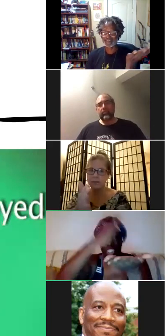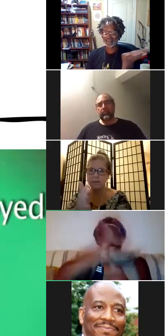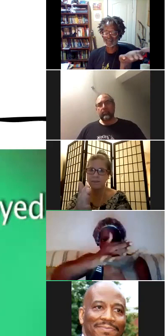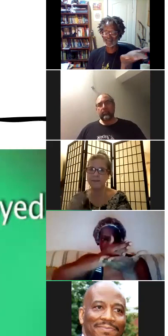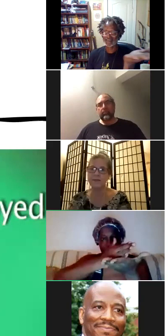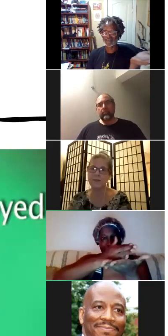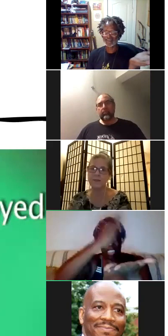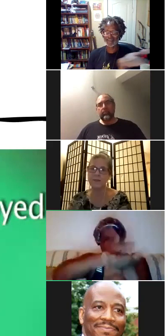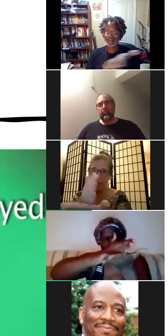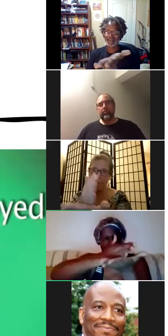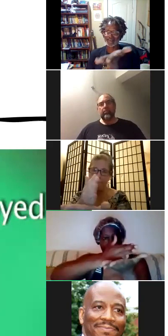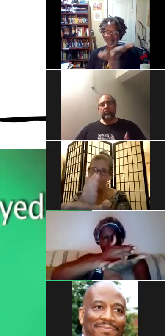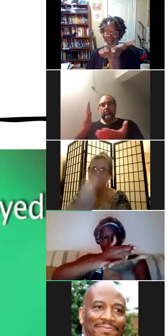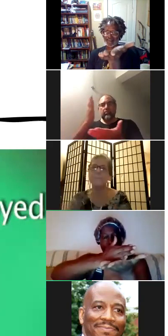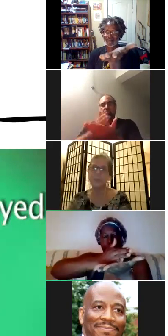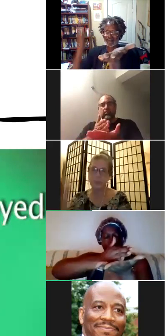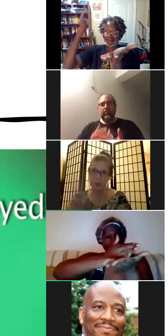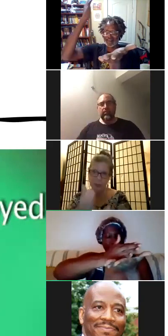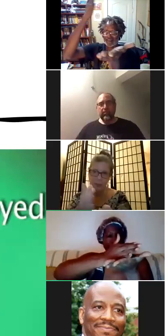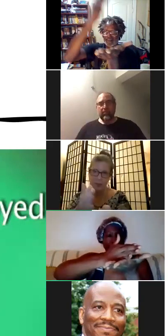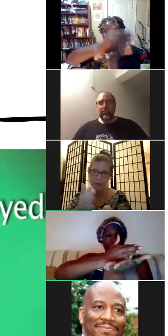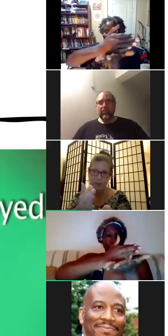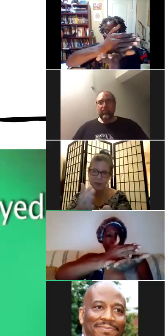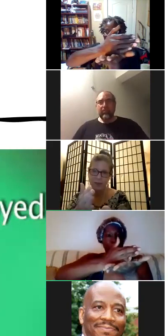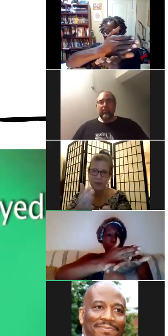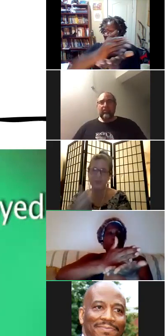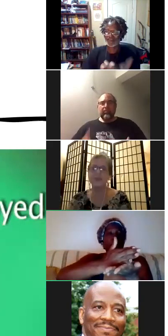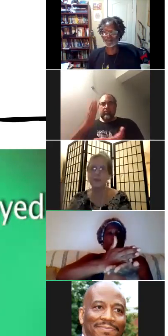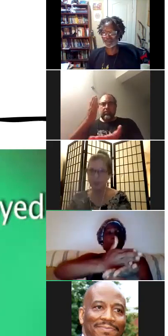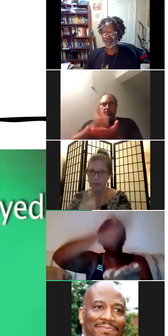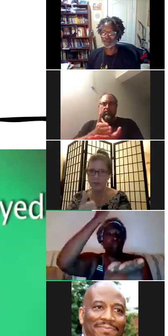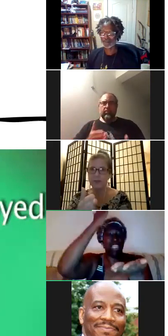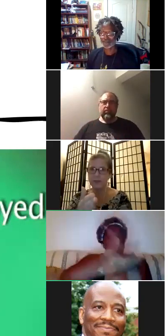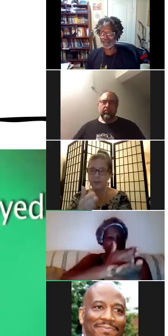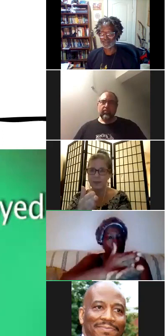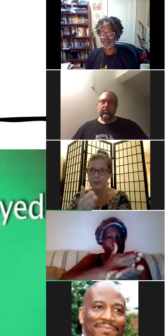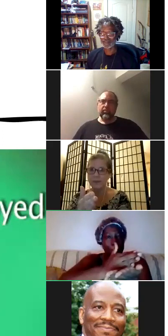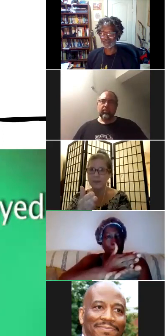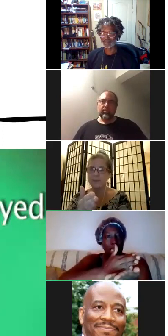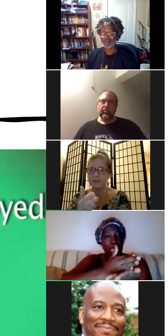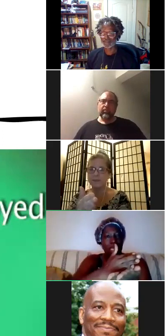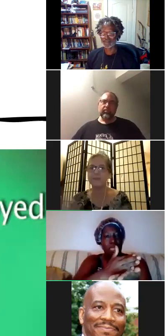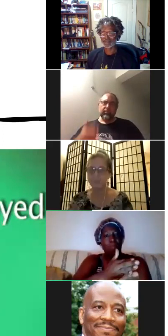chopping like a chopping motion in the middle of your non-dominant palm. Stop.